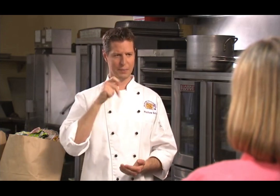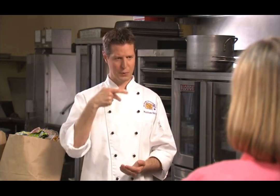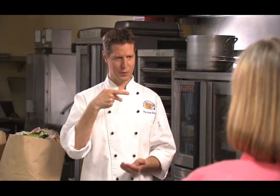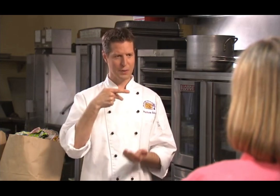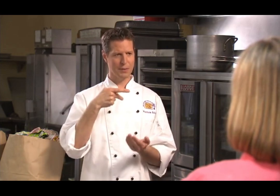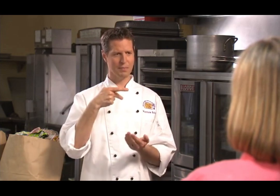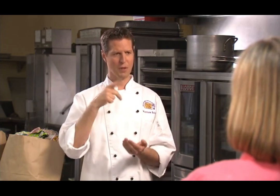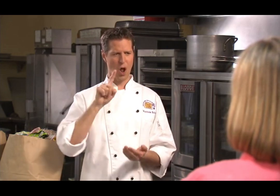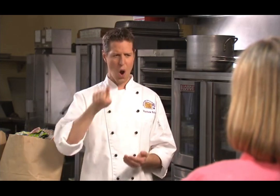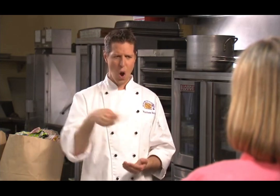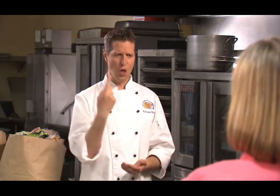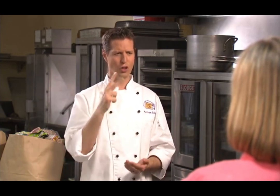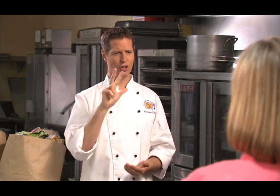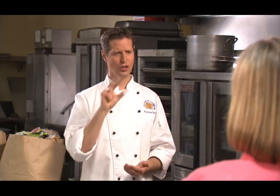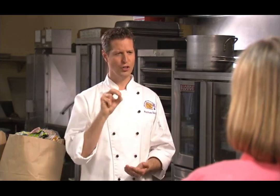calories.